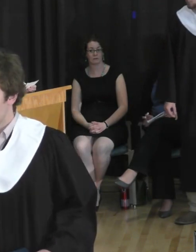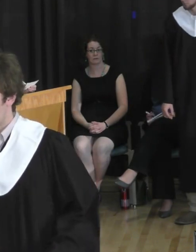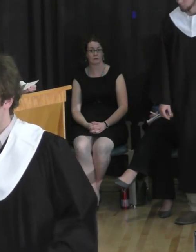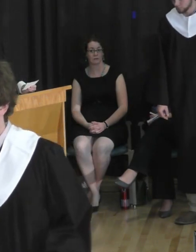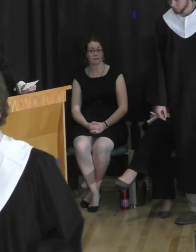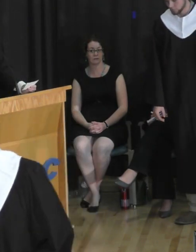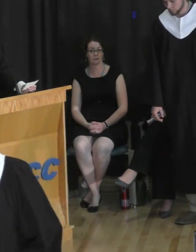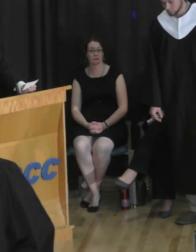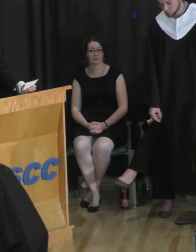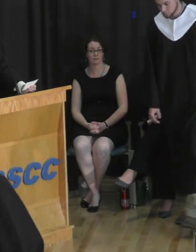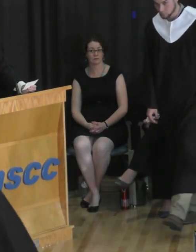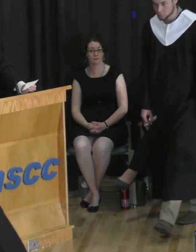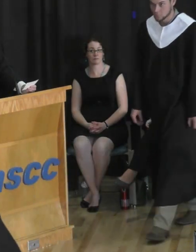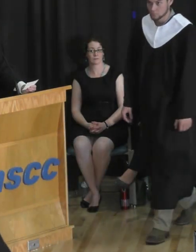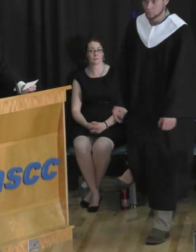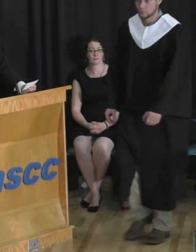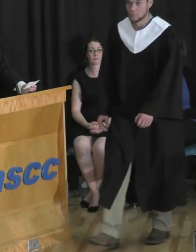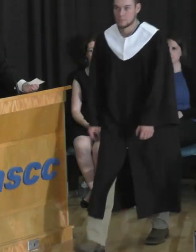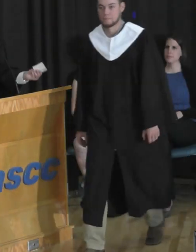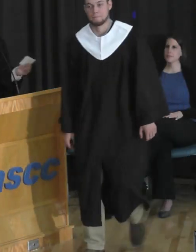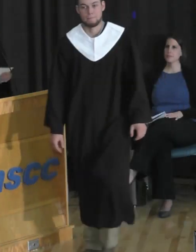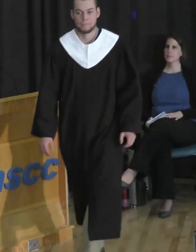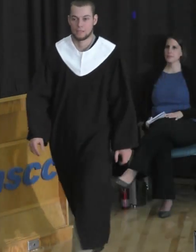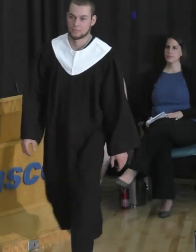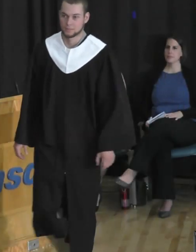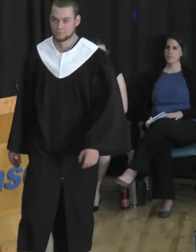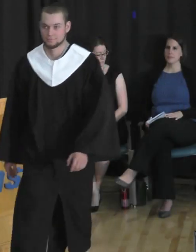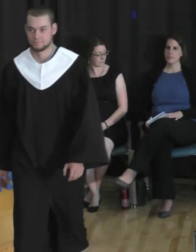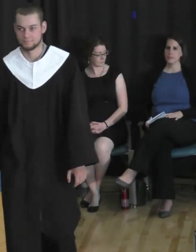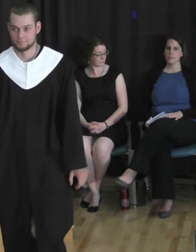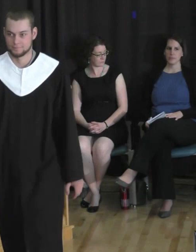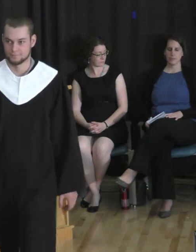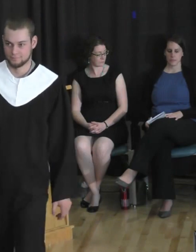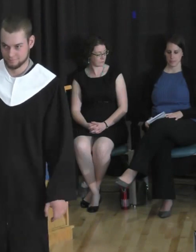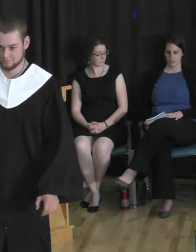Trevor House, honors.